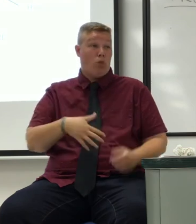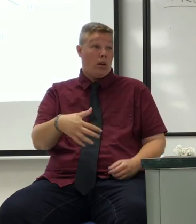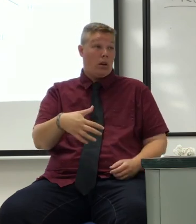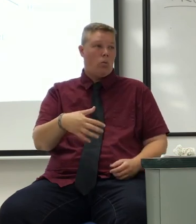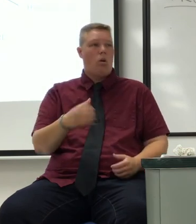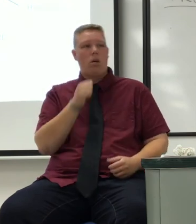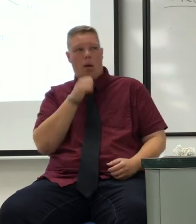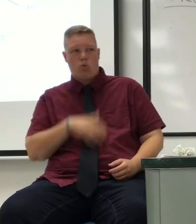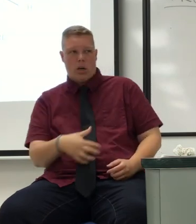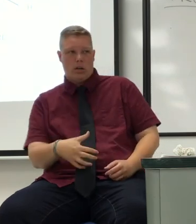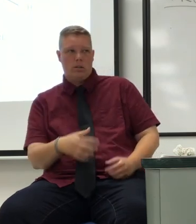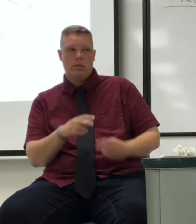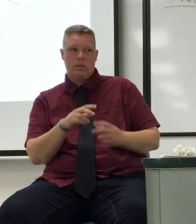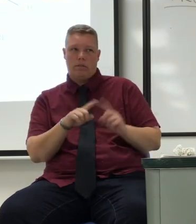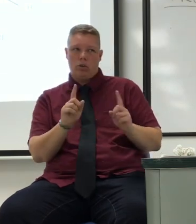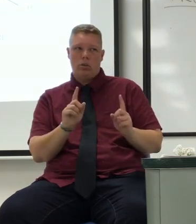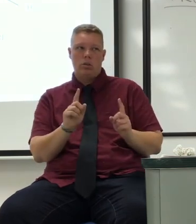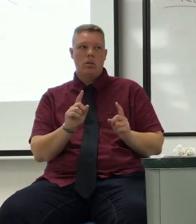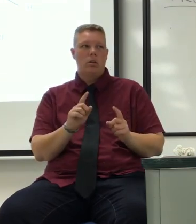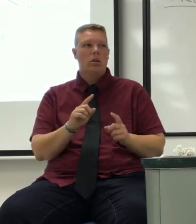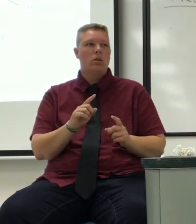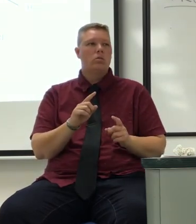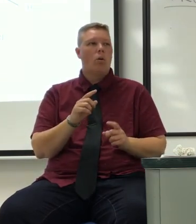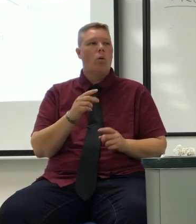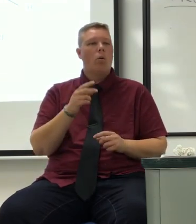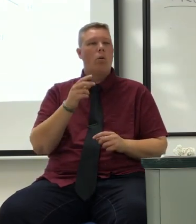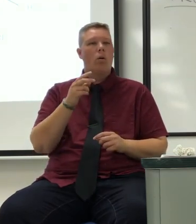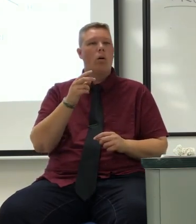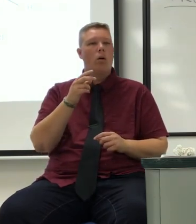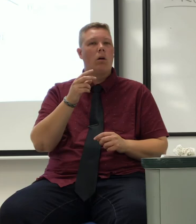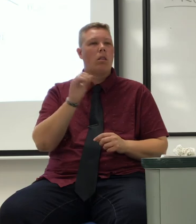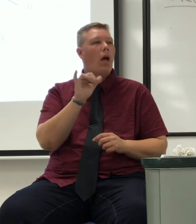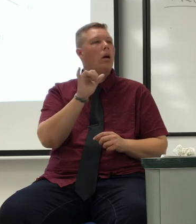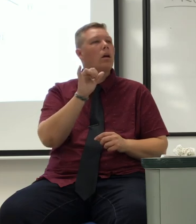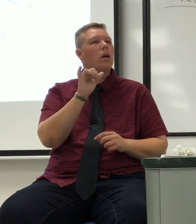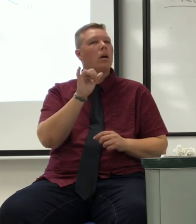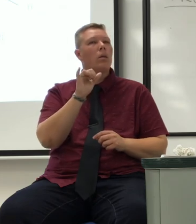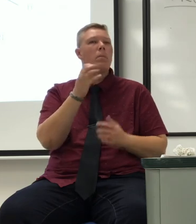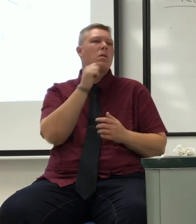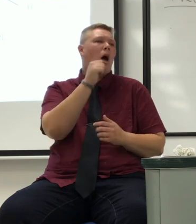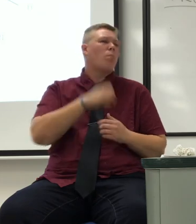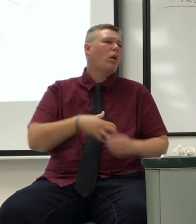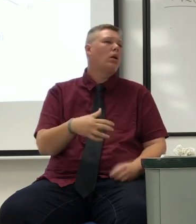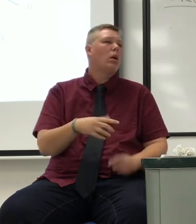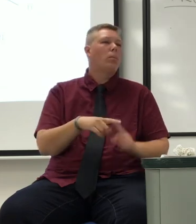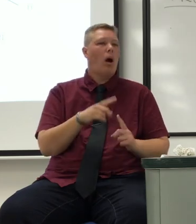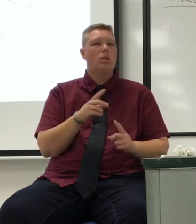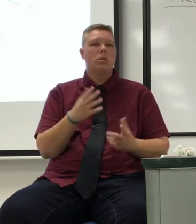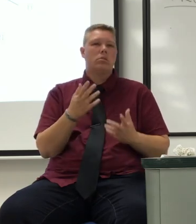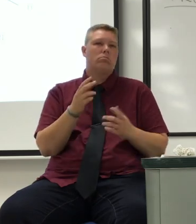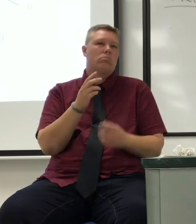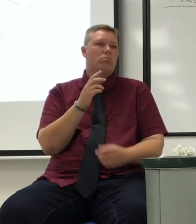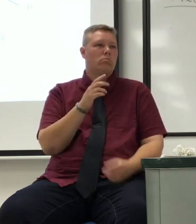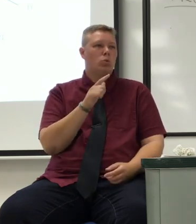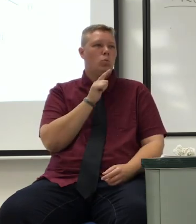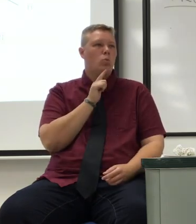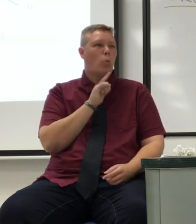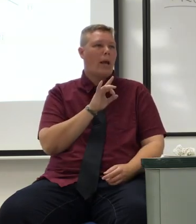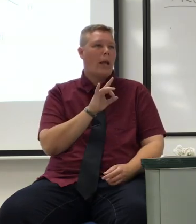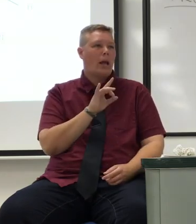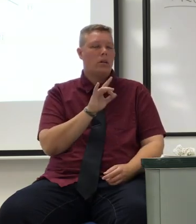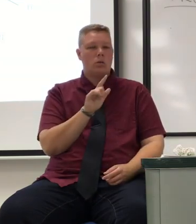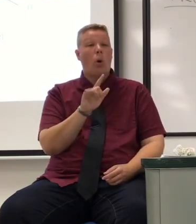not, okay? Because the hormone levels are different. So let's say you're not pregnant, but it's your normal 28-day menstrual